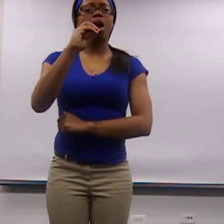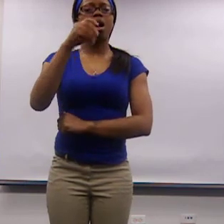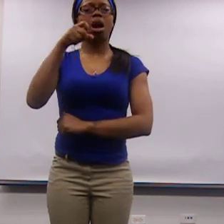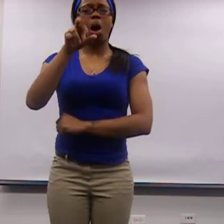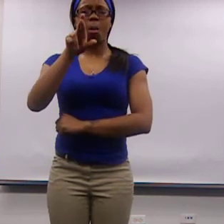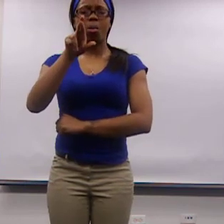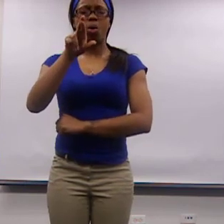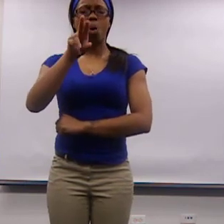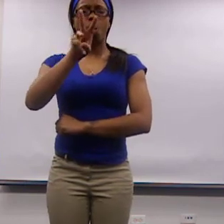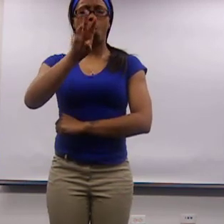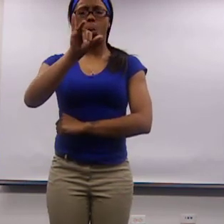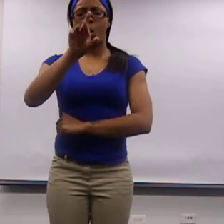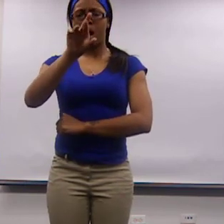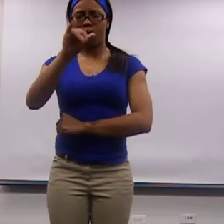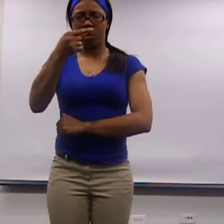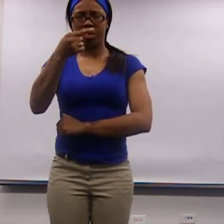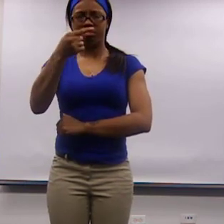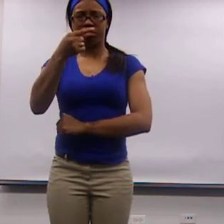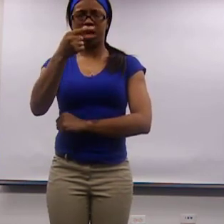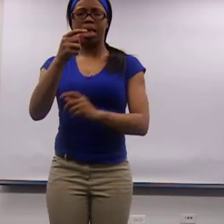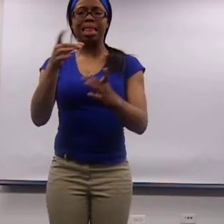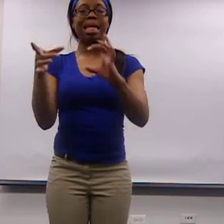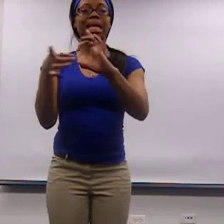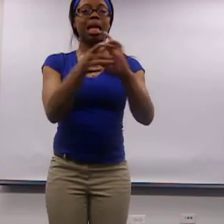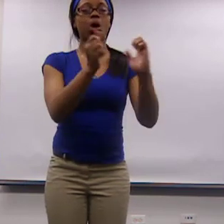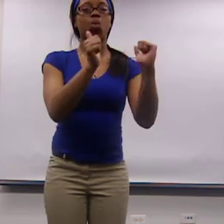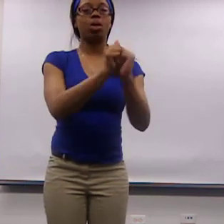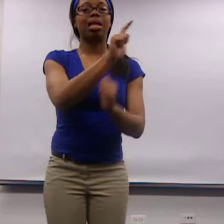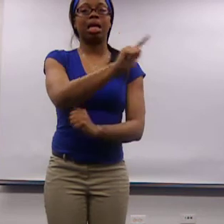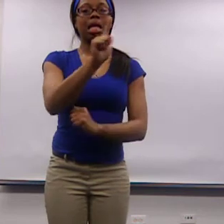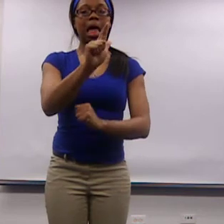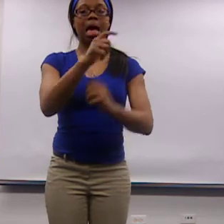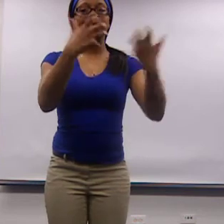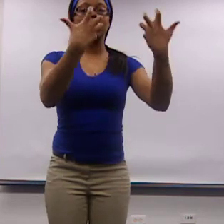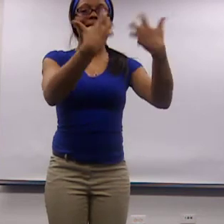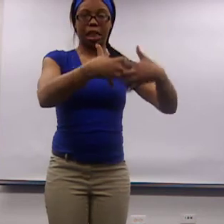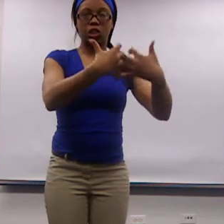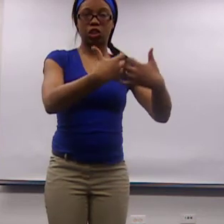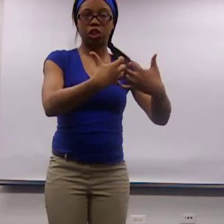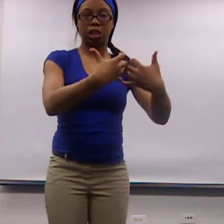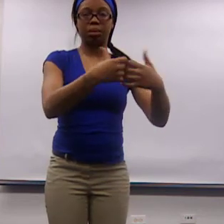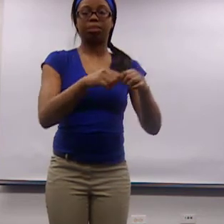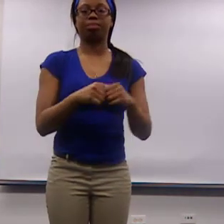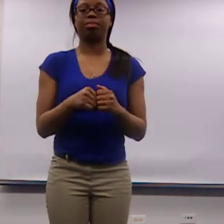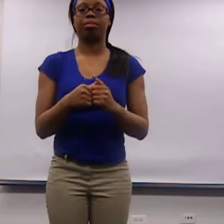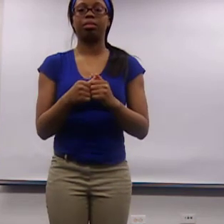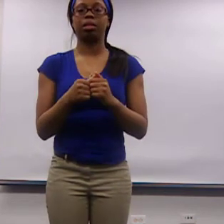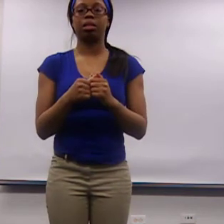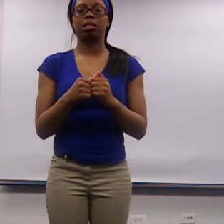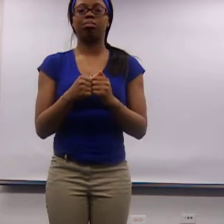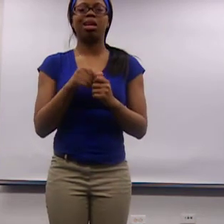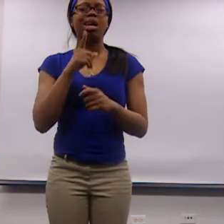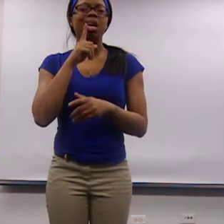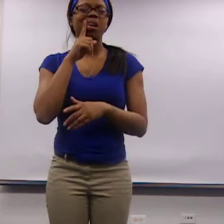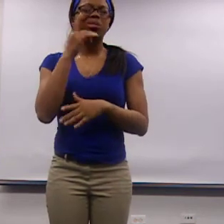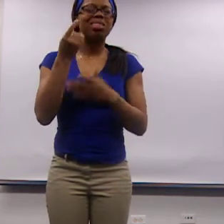the landlines to the station. So it was really still somewhat difficult to reach